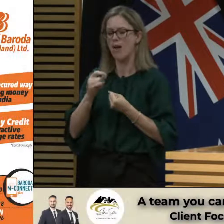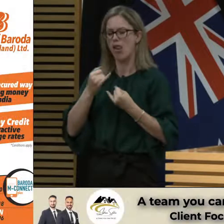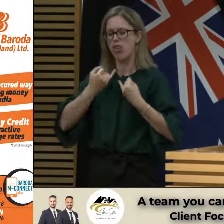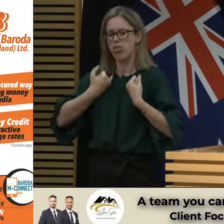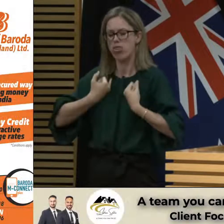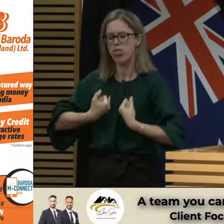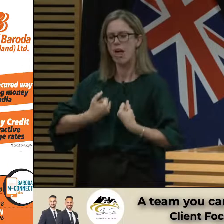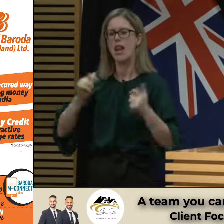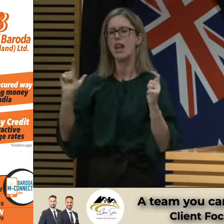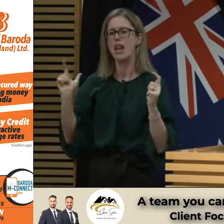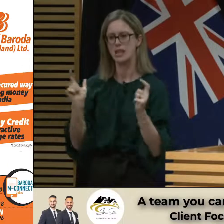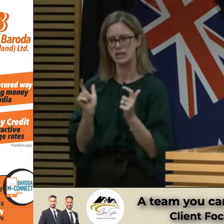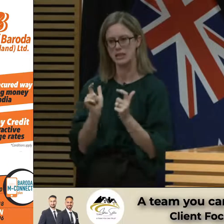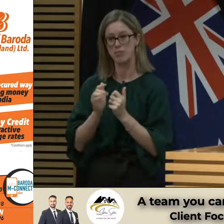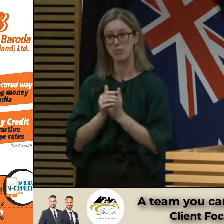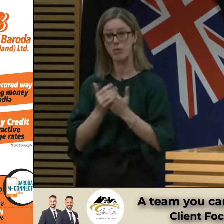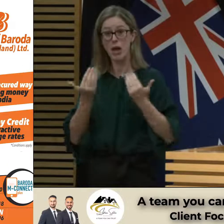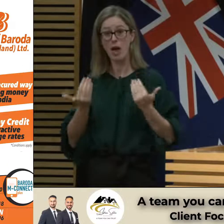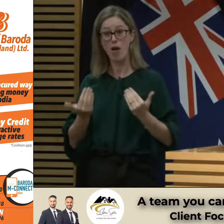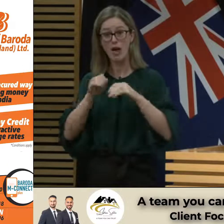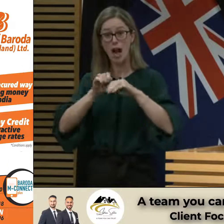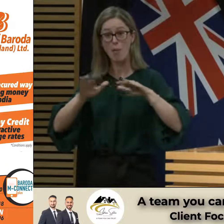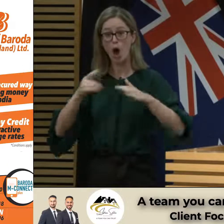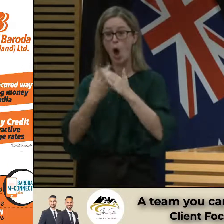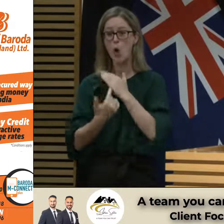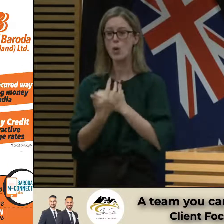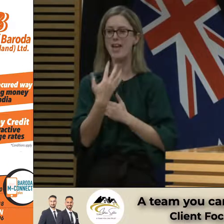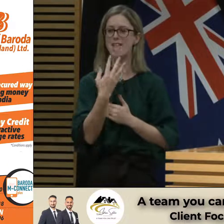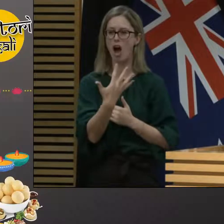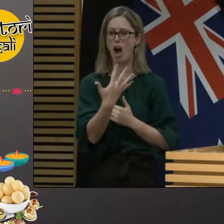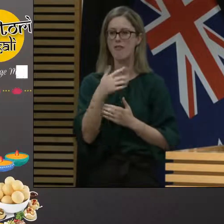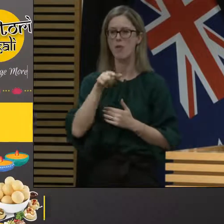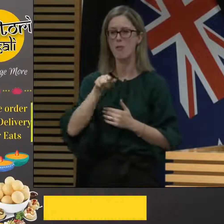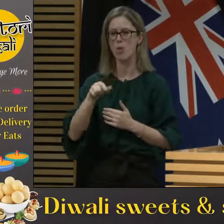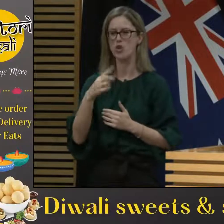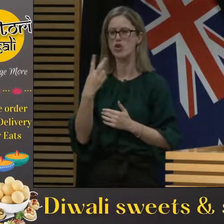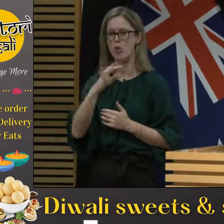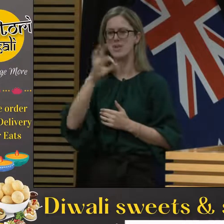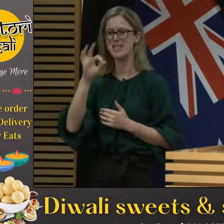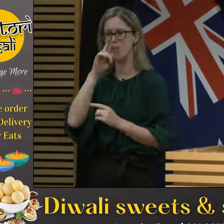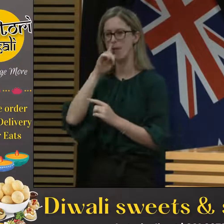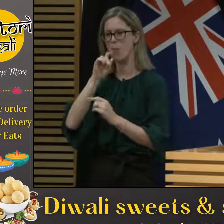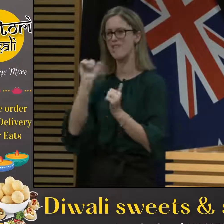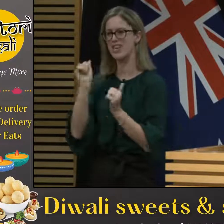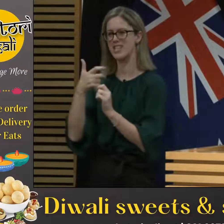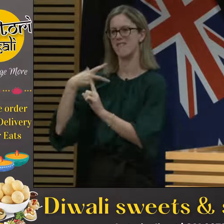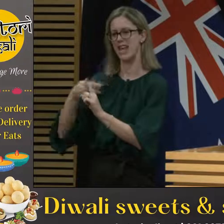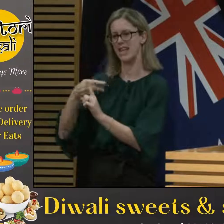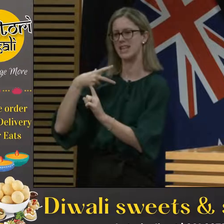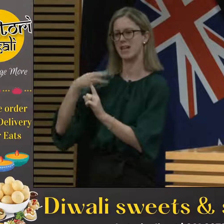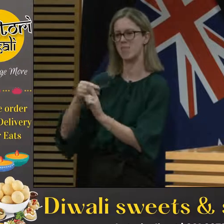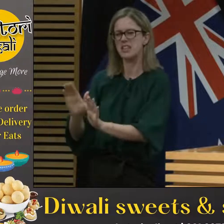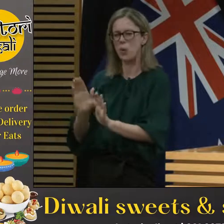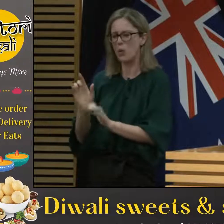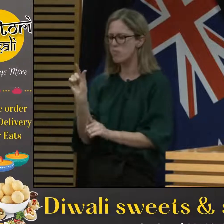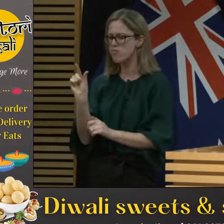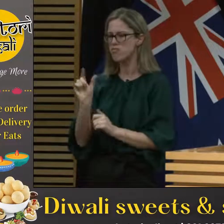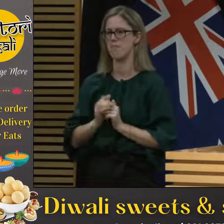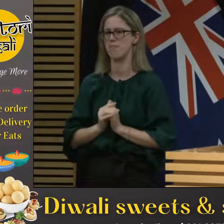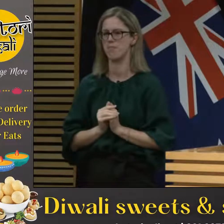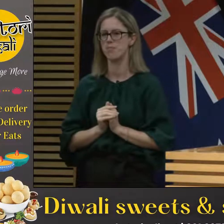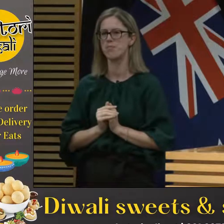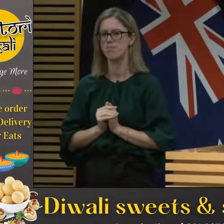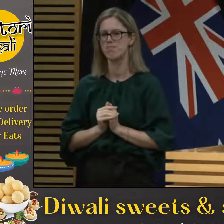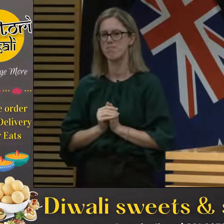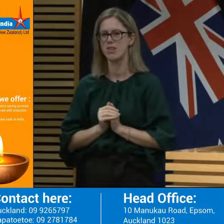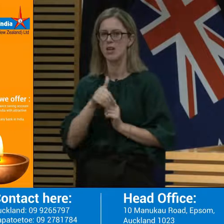sick. In fact, in our current outbreak, only 5.2% of cases have been fully vaccinated. We know then what this